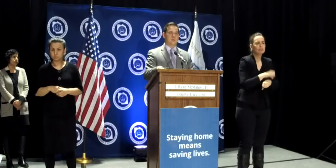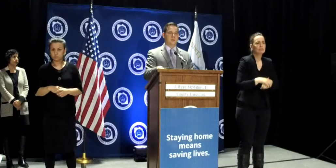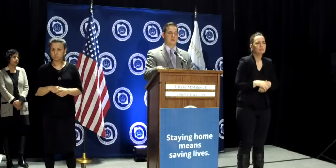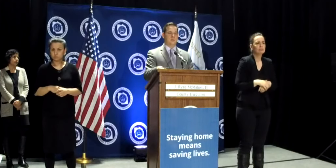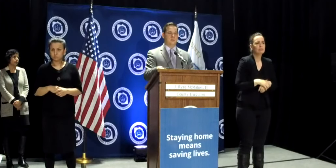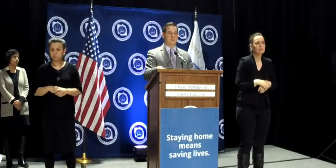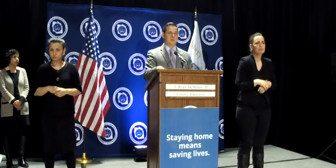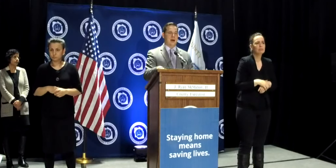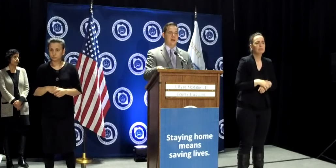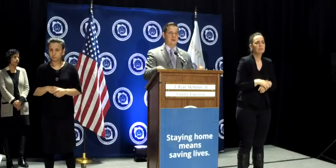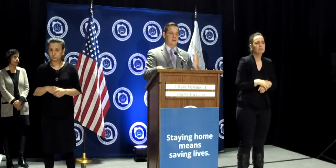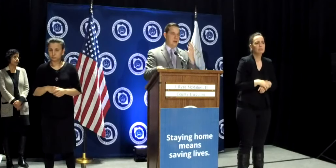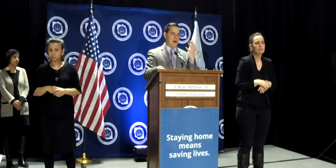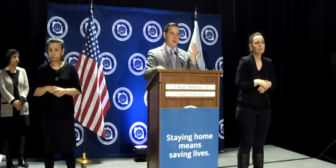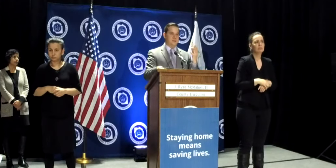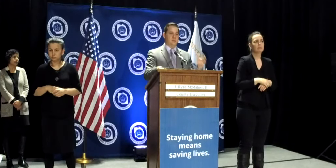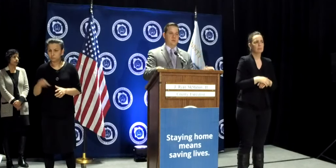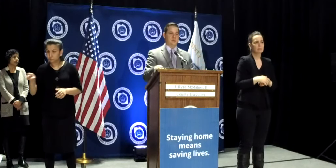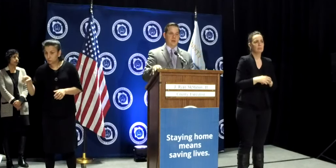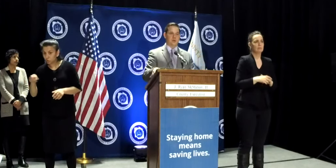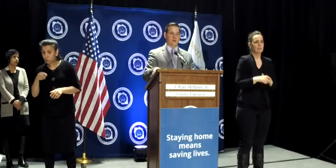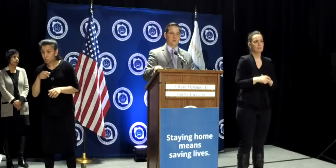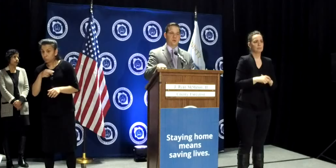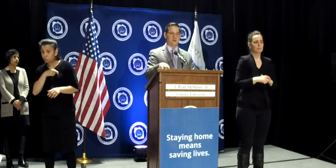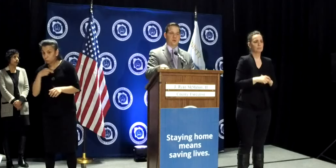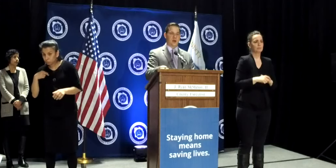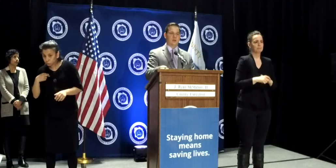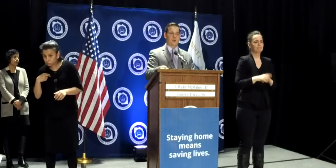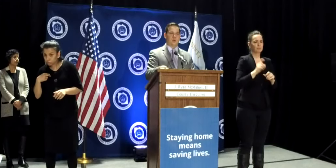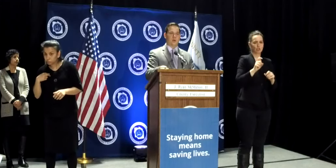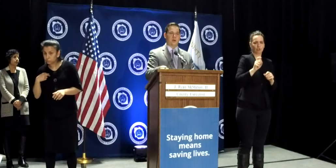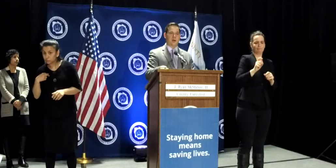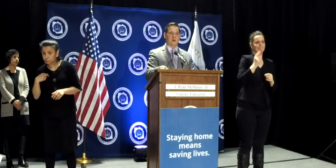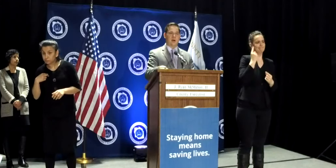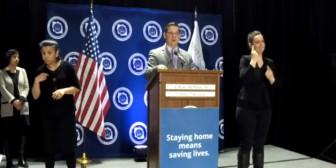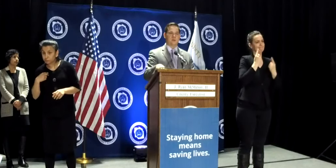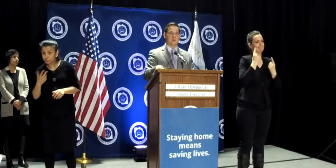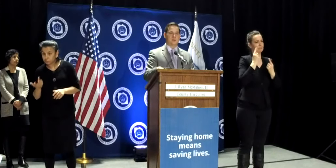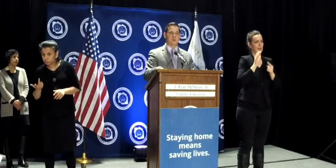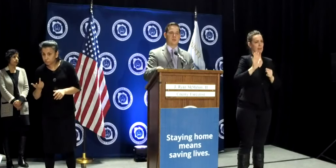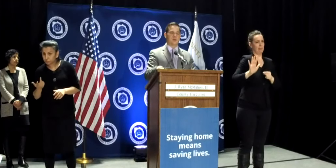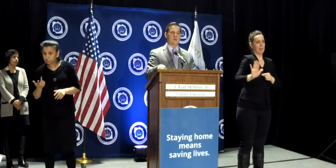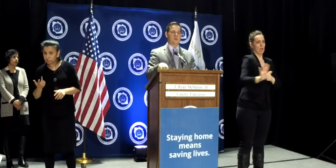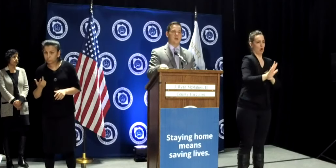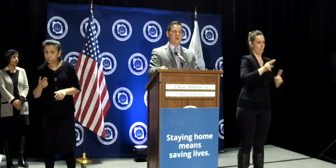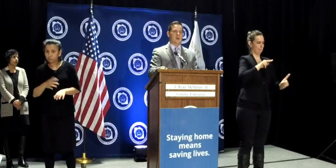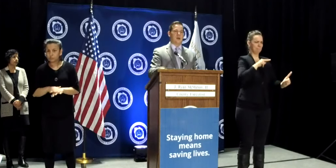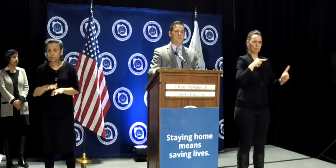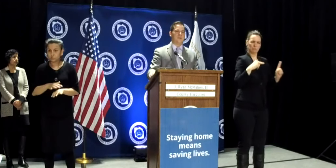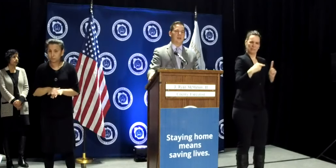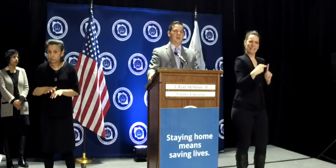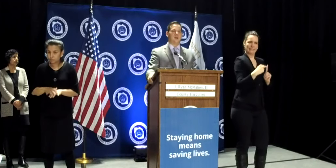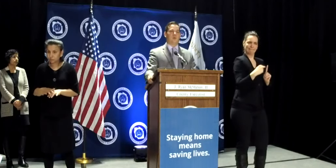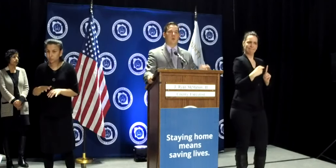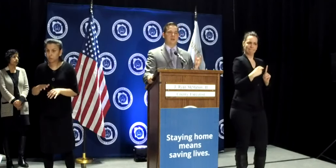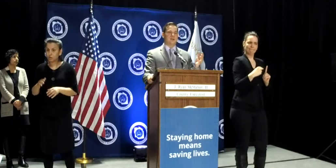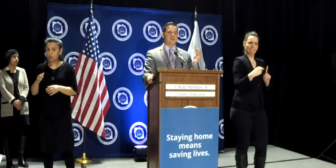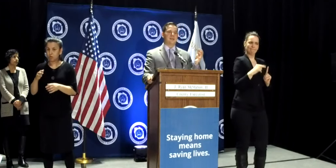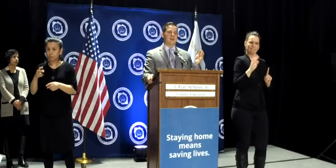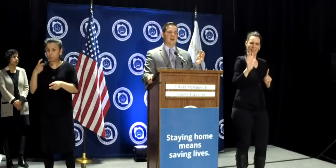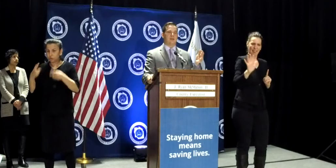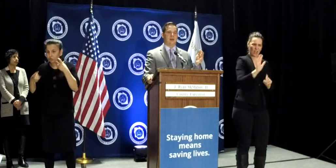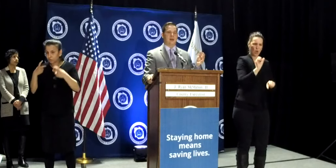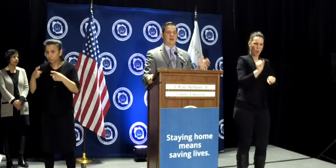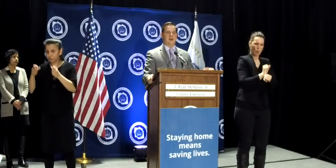through my eyes, but through Dr. Gupta's, your healthcare worker at Krause or St. Joe's or at Upstate, for what